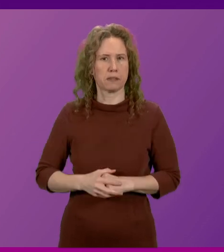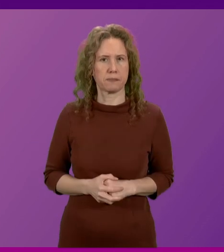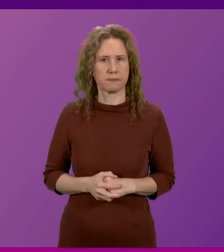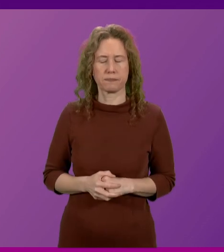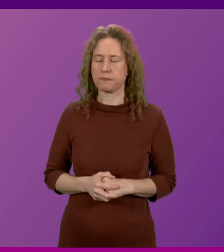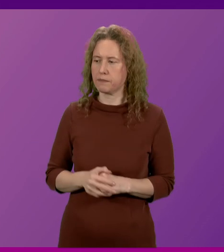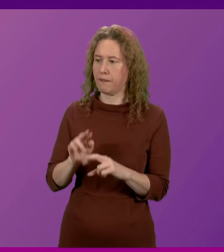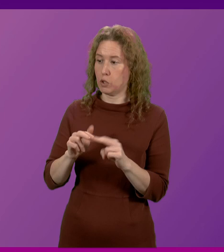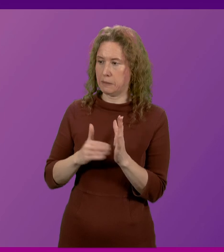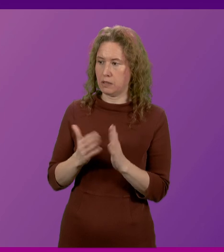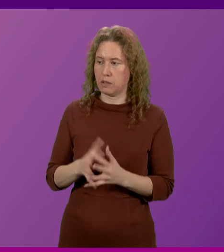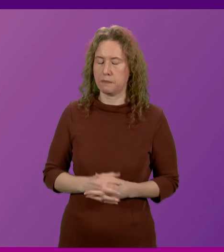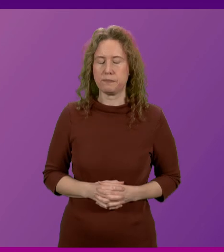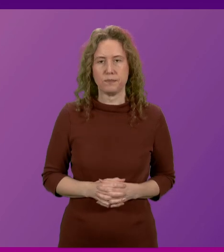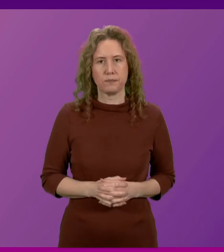First Minister.